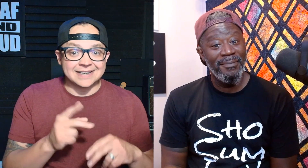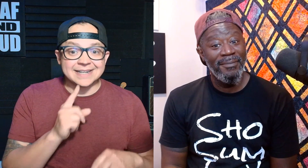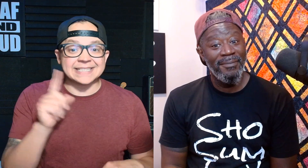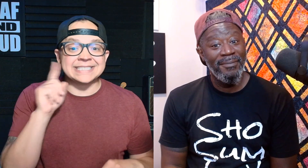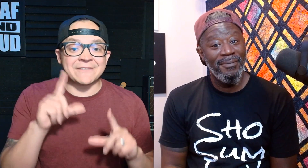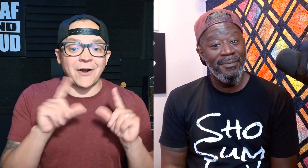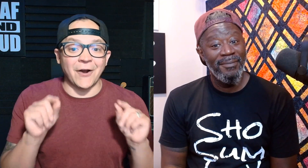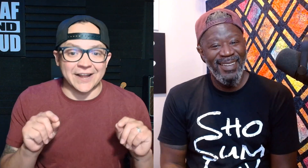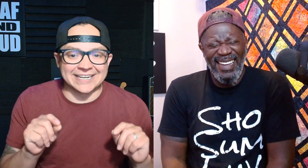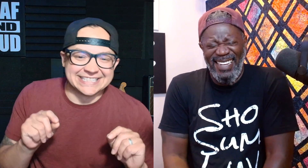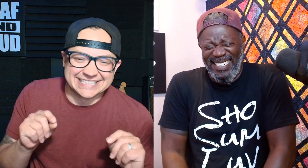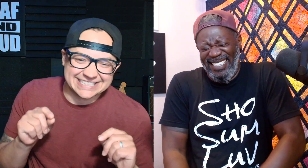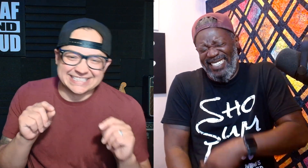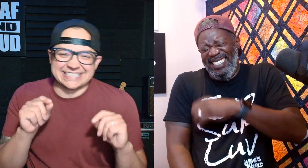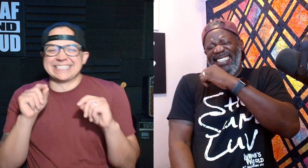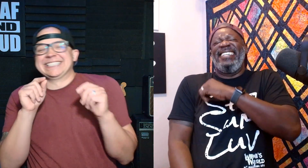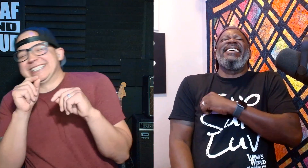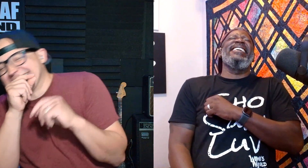called? The deaf card.